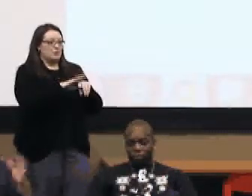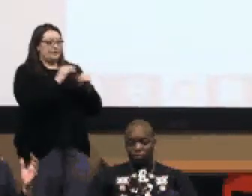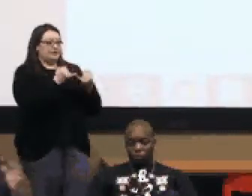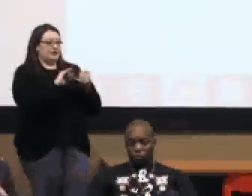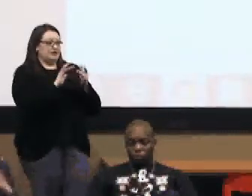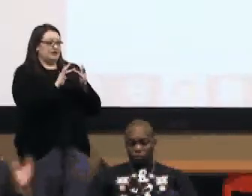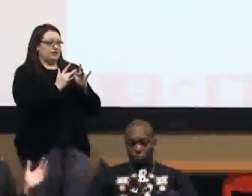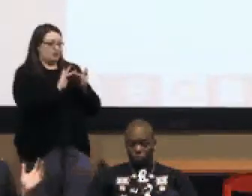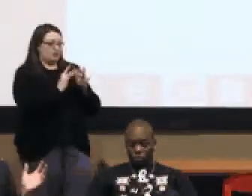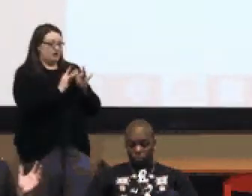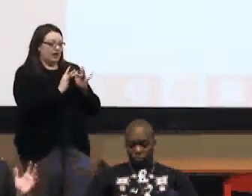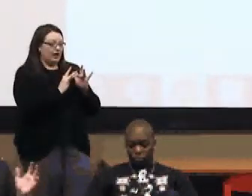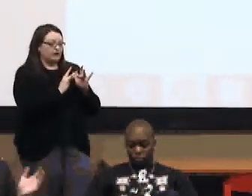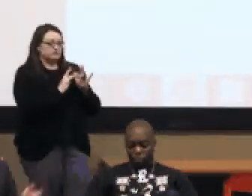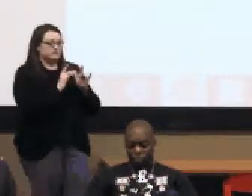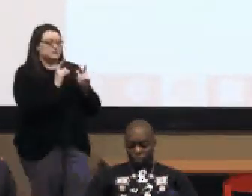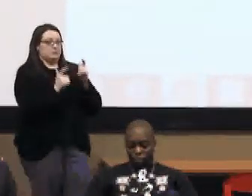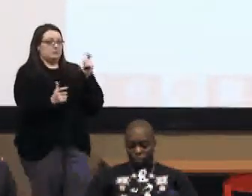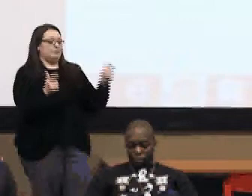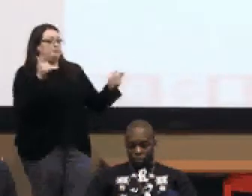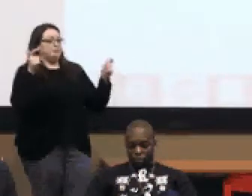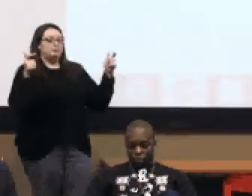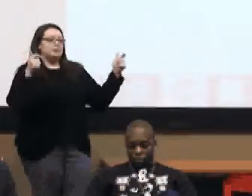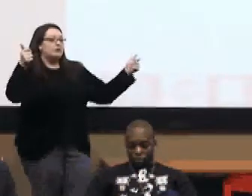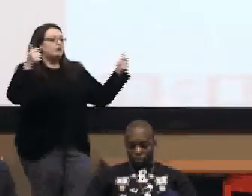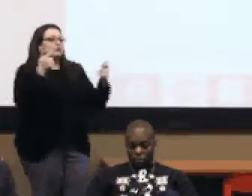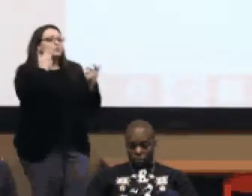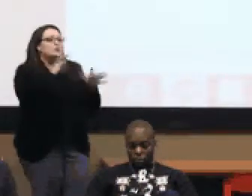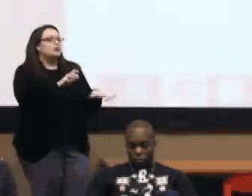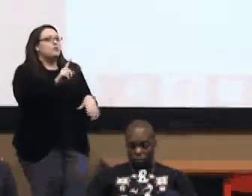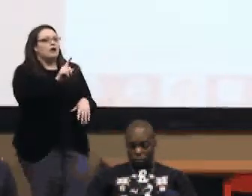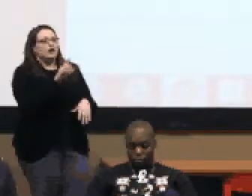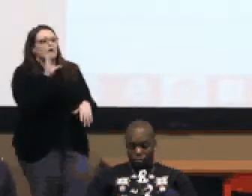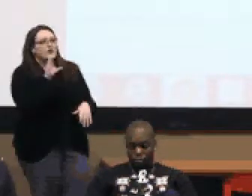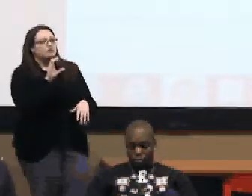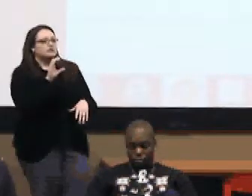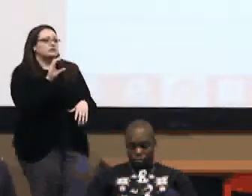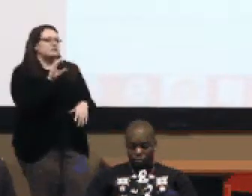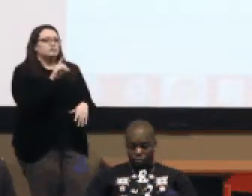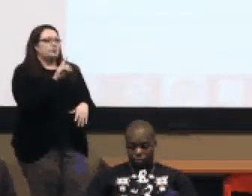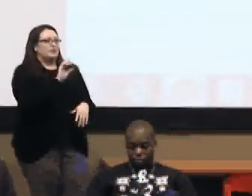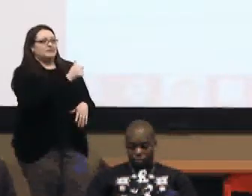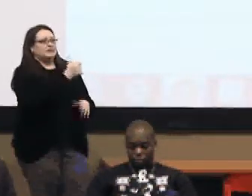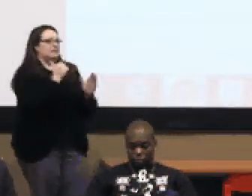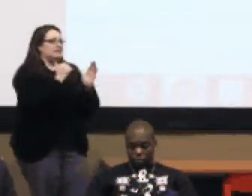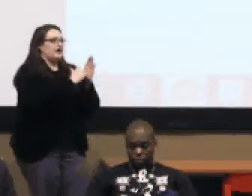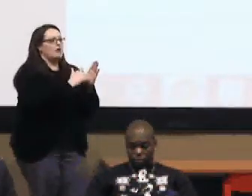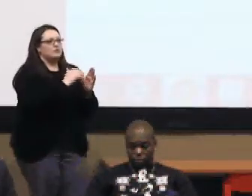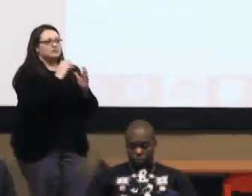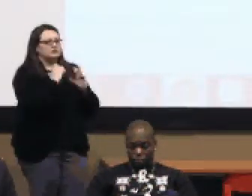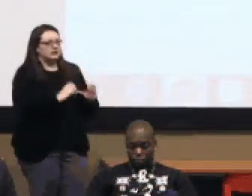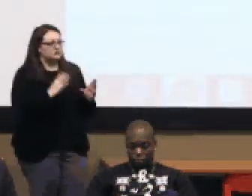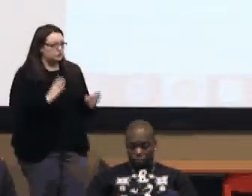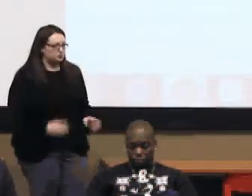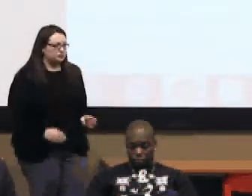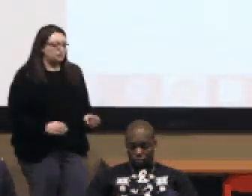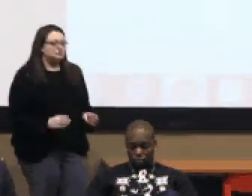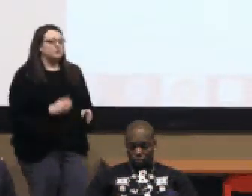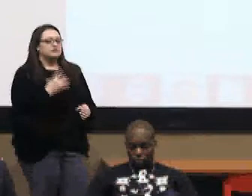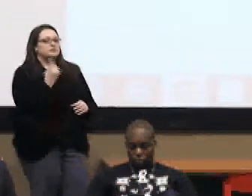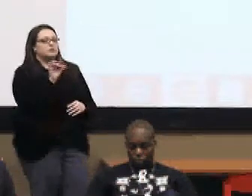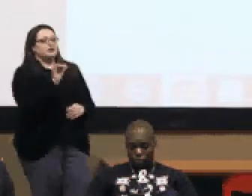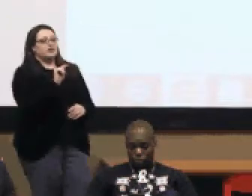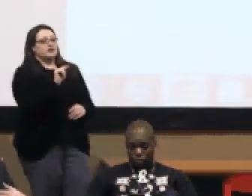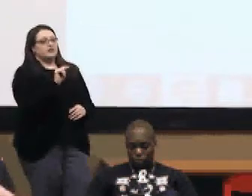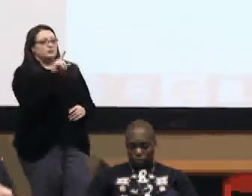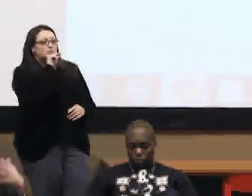it's so much bigger, obviously, right? We don't want hundreds of customers. We want tens of thousands of customers. And something like